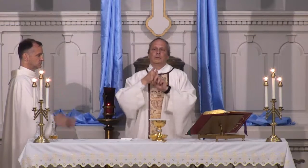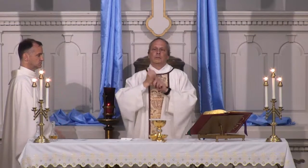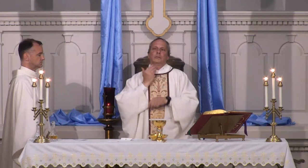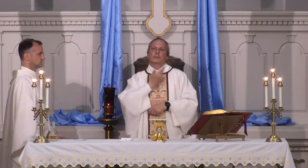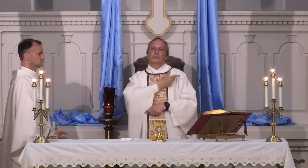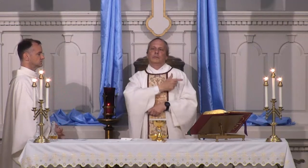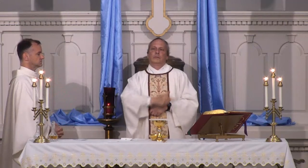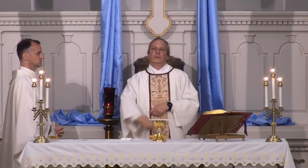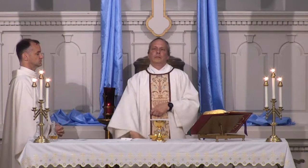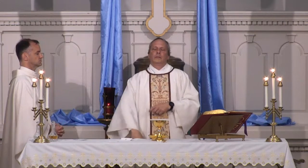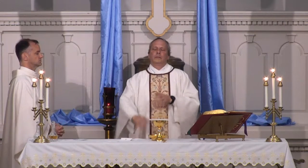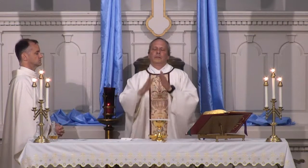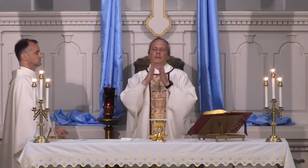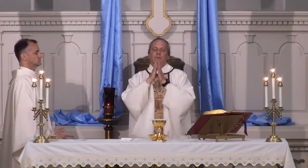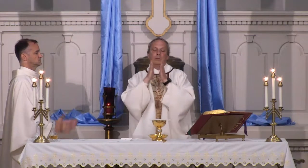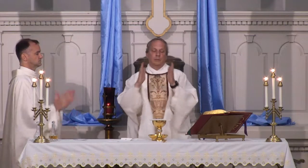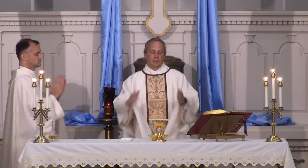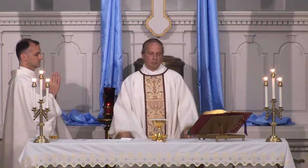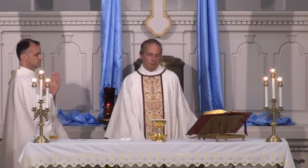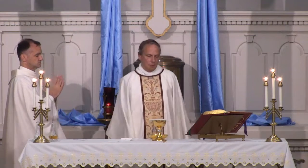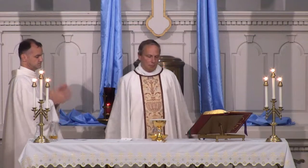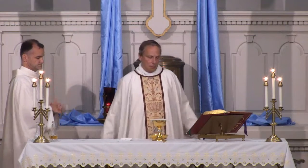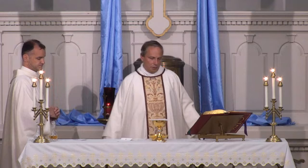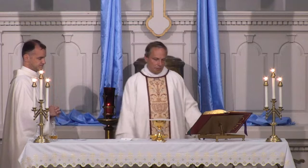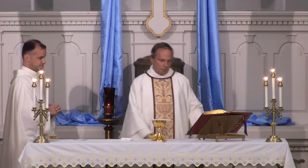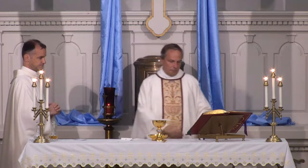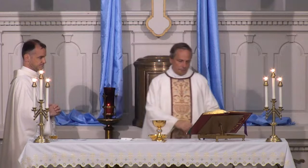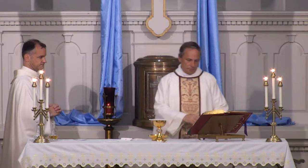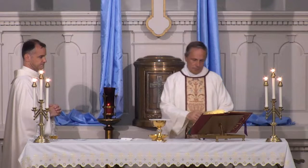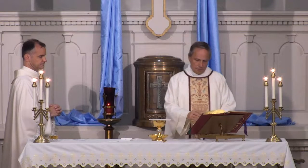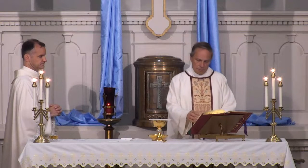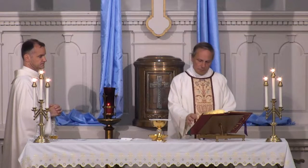Through Christ our Lord, amen.